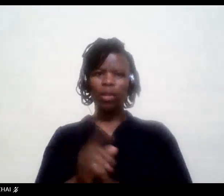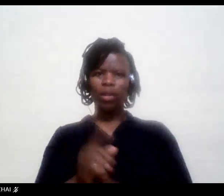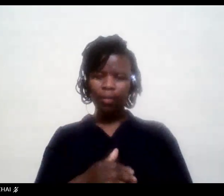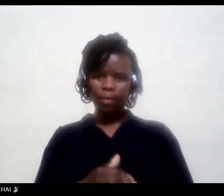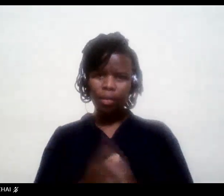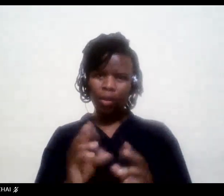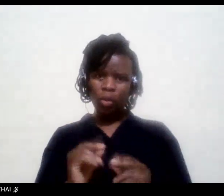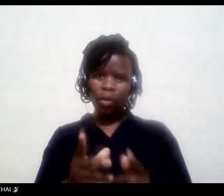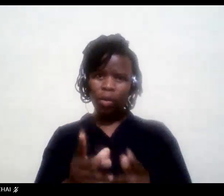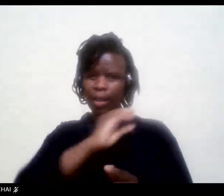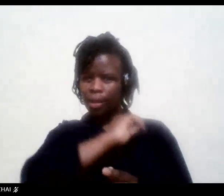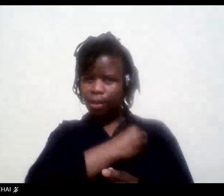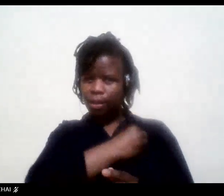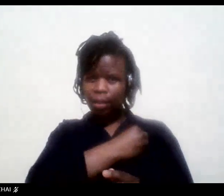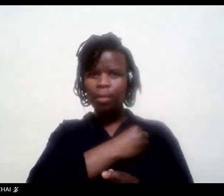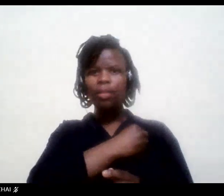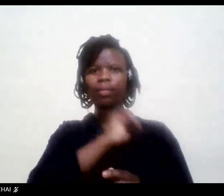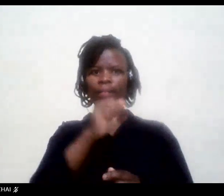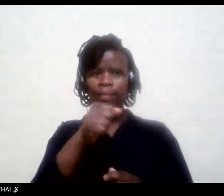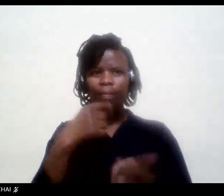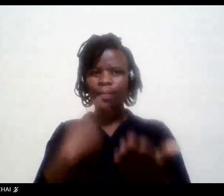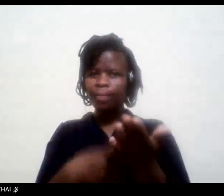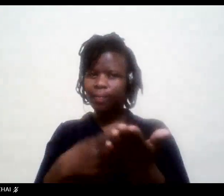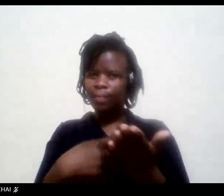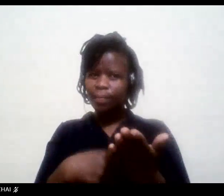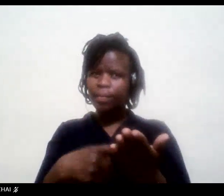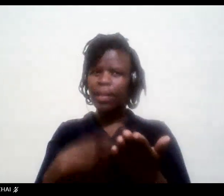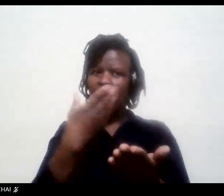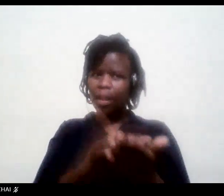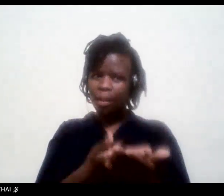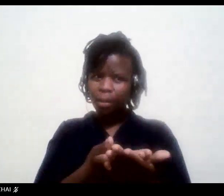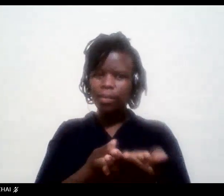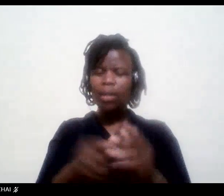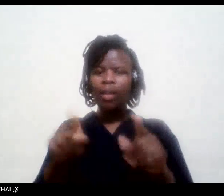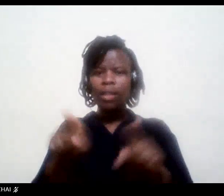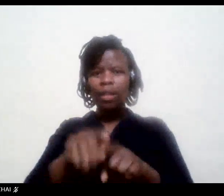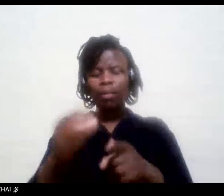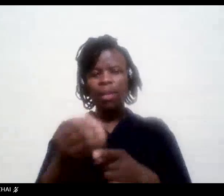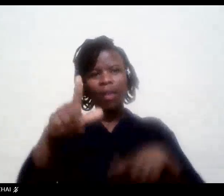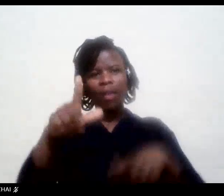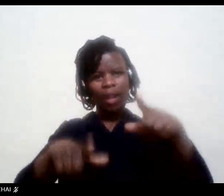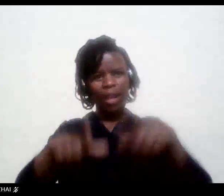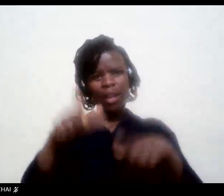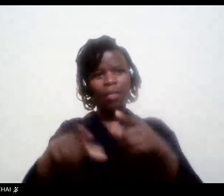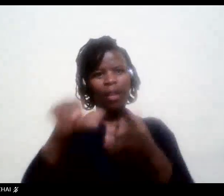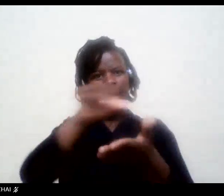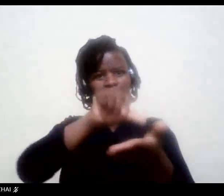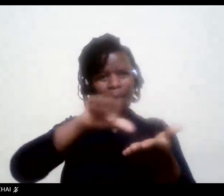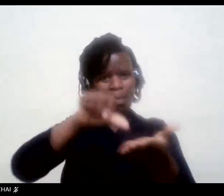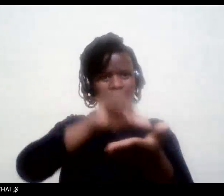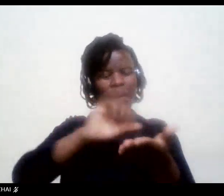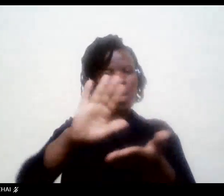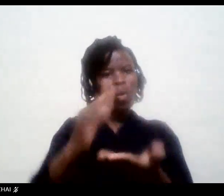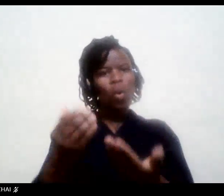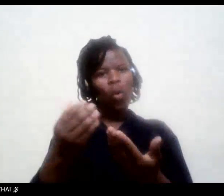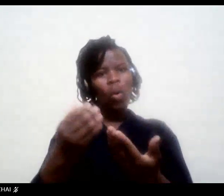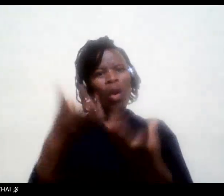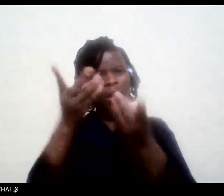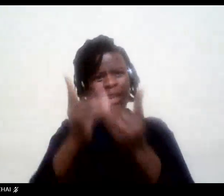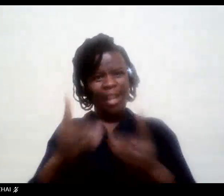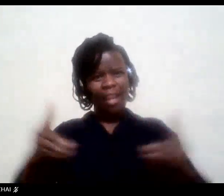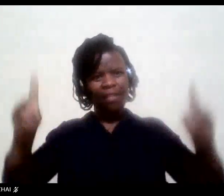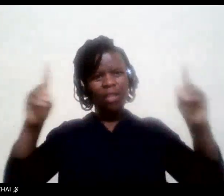discussions ableism, if it's still at deficit level medical, or as disability as diversity, or it has moved to real inclusion,